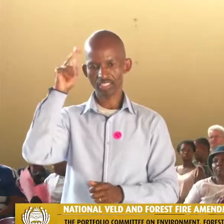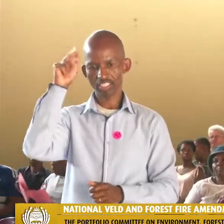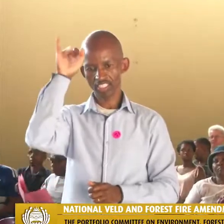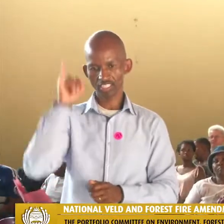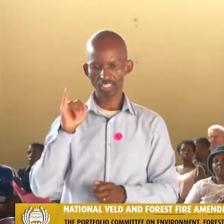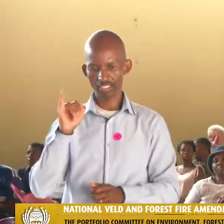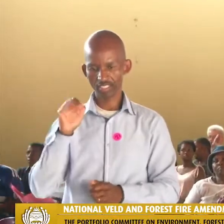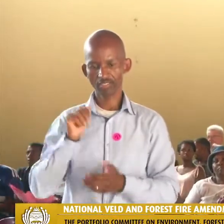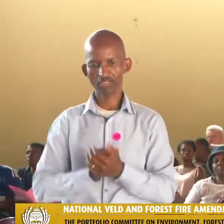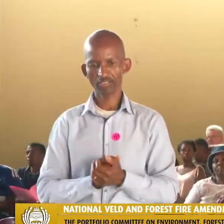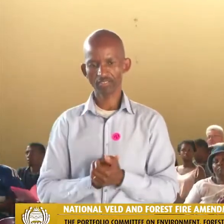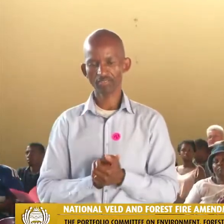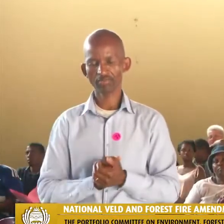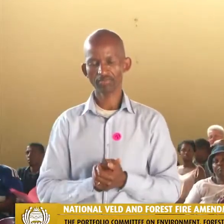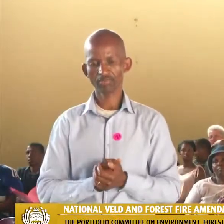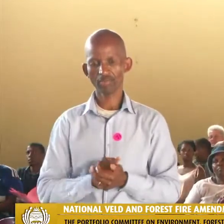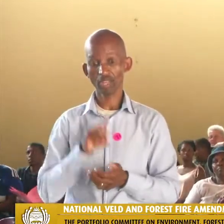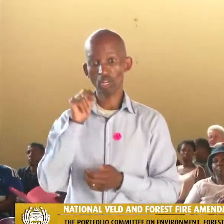is?